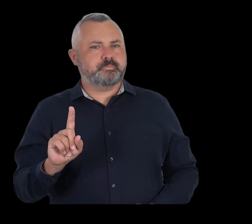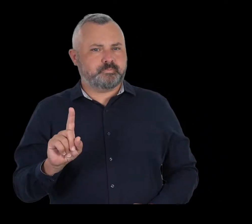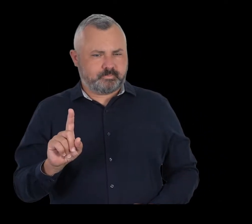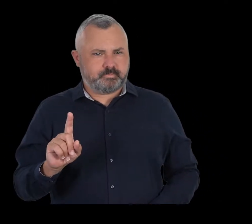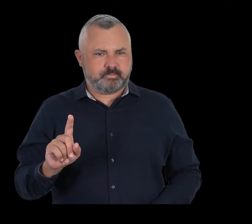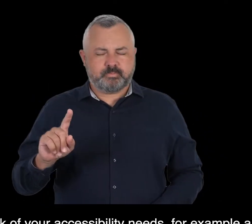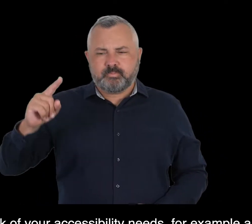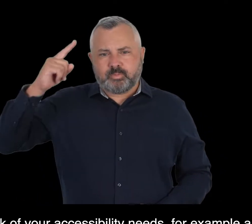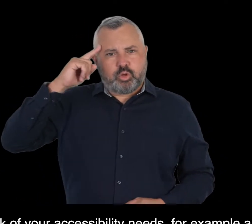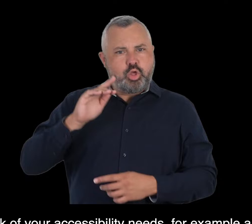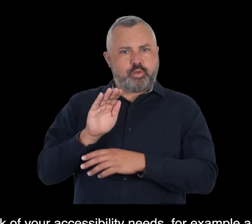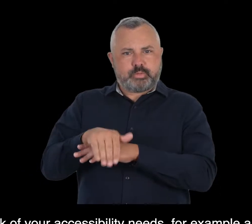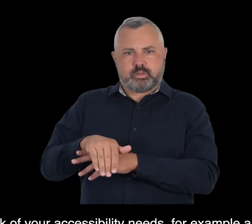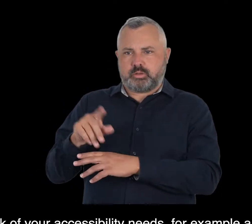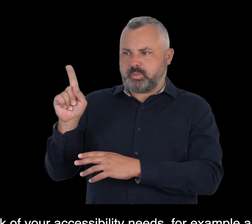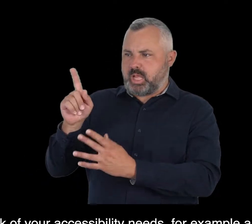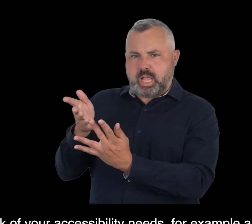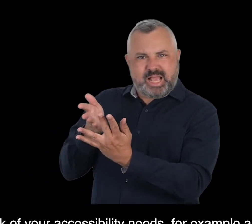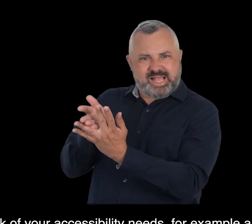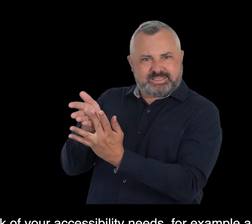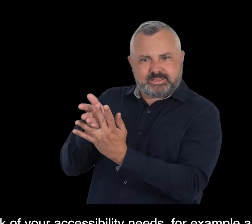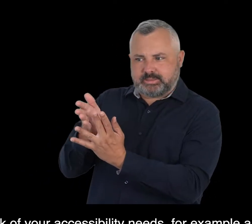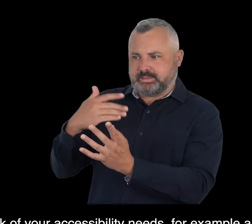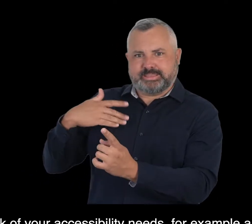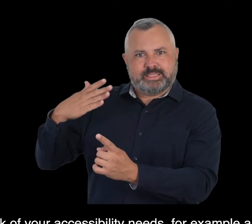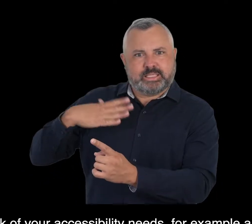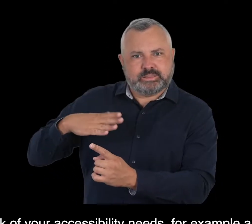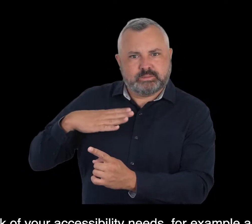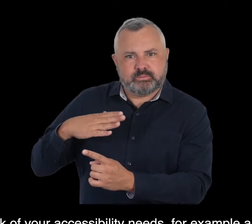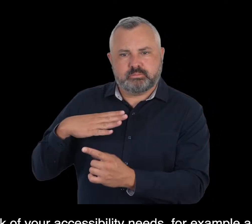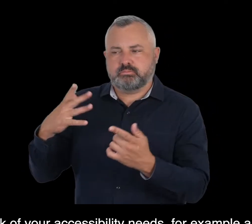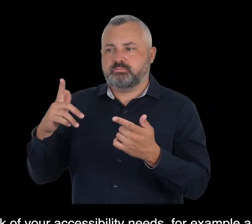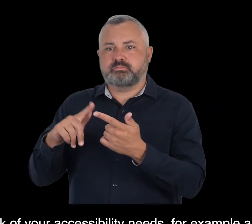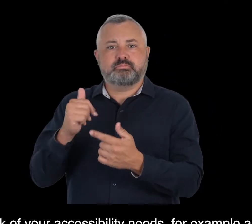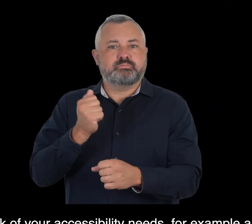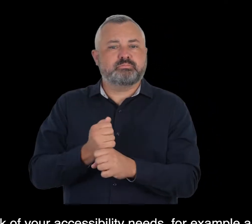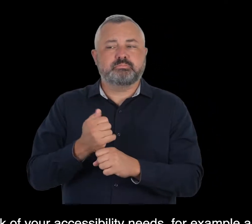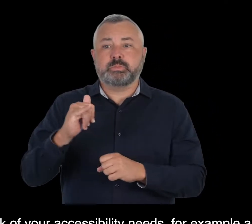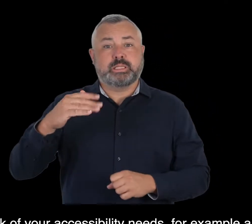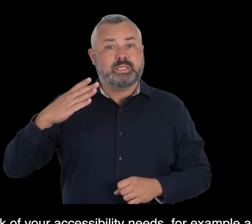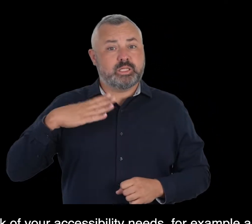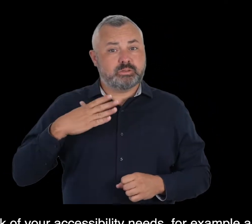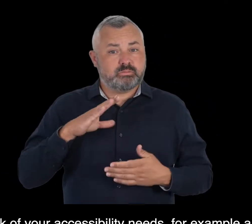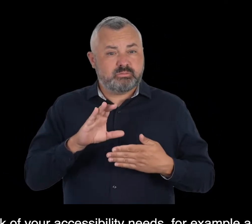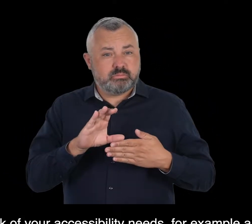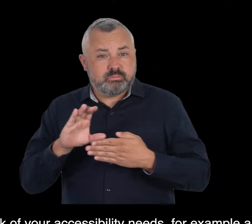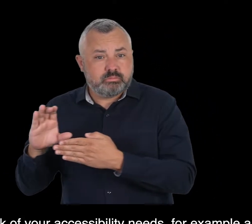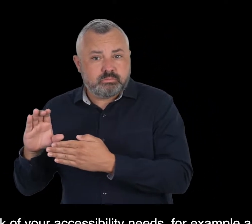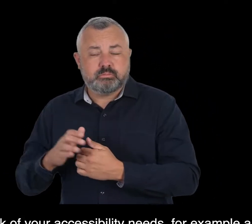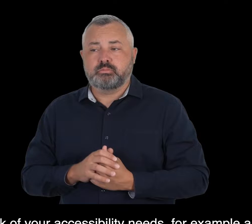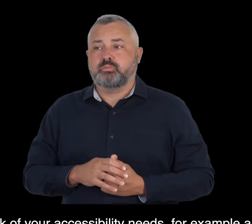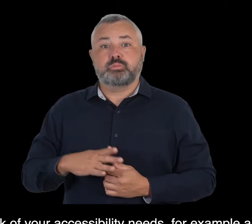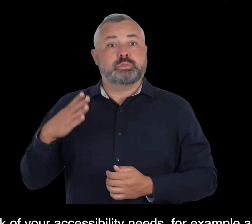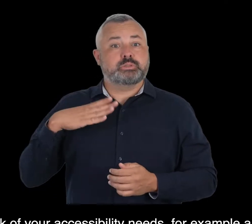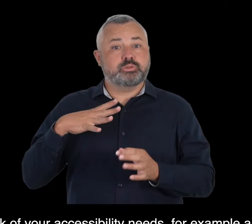Step 1. What do you want? Think of your accessibility needs, for example,